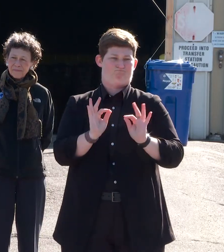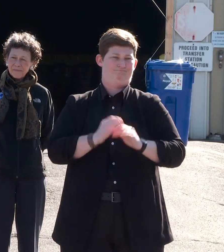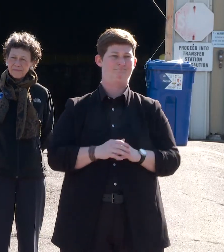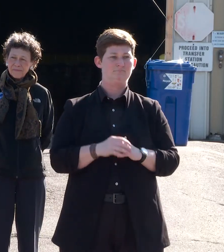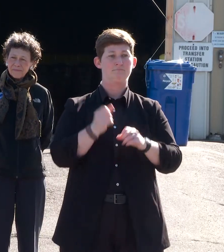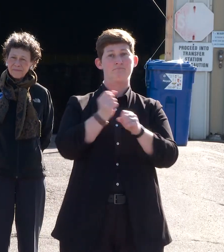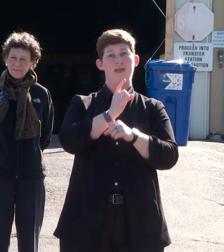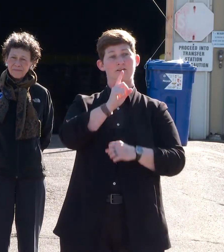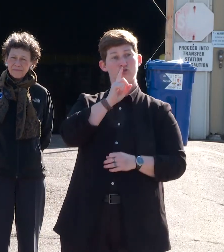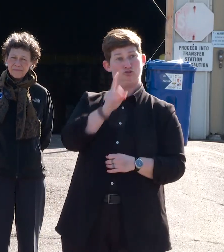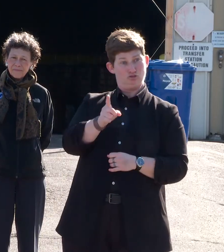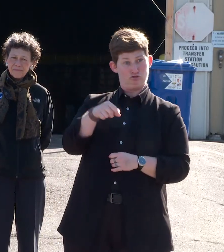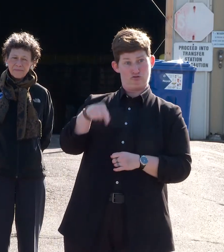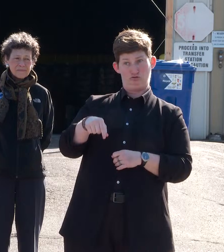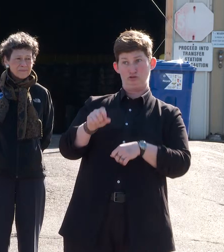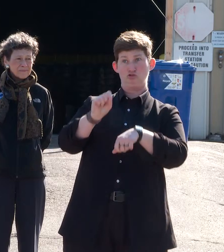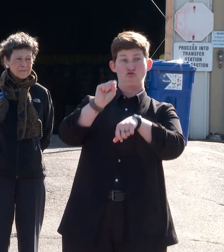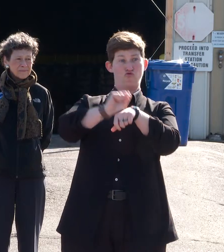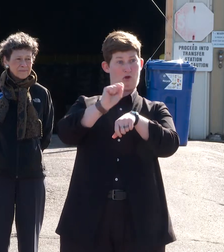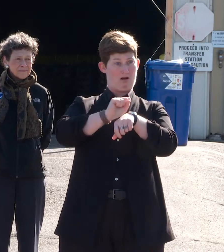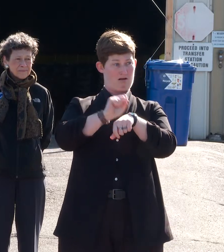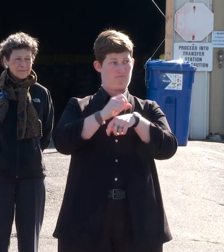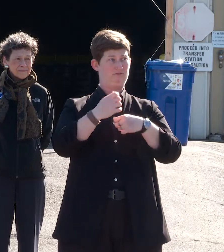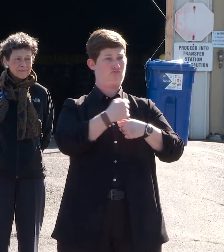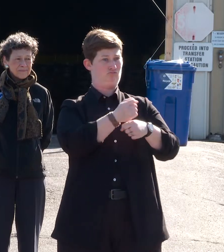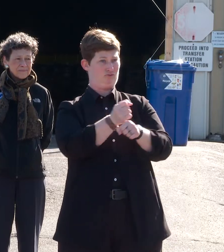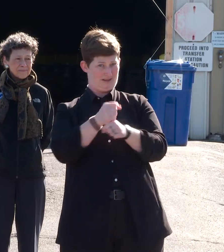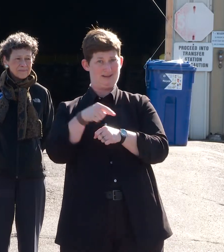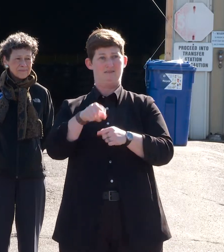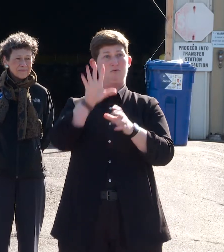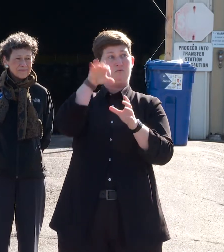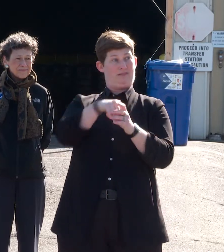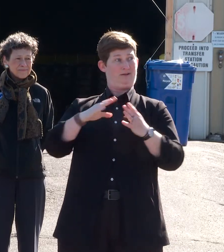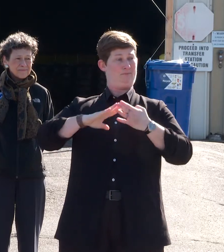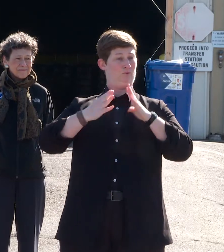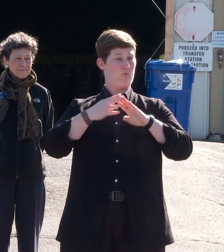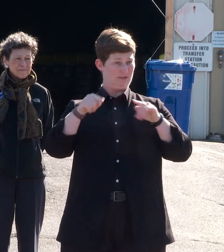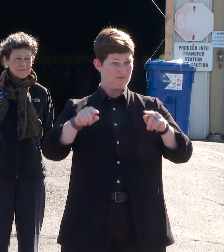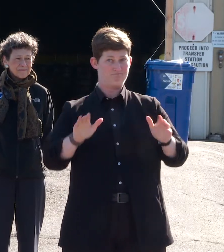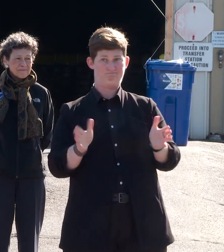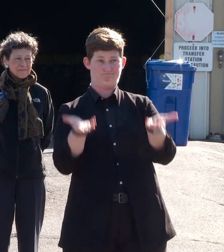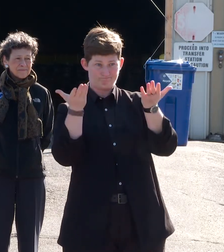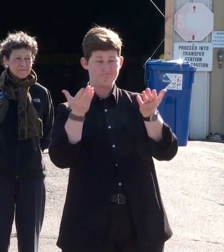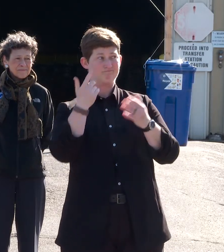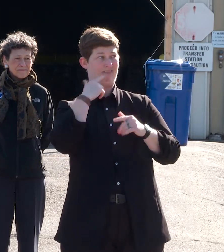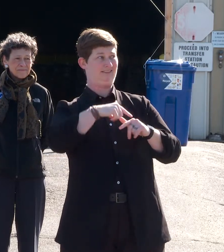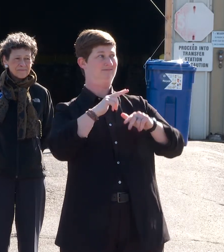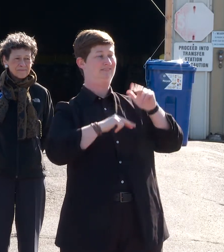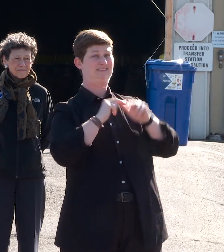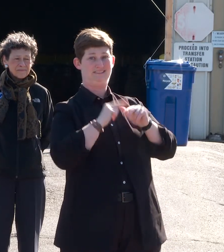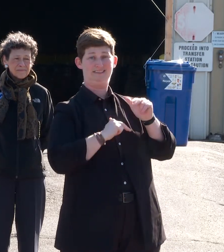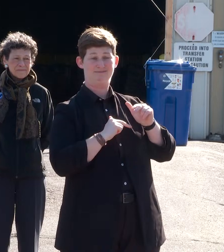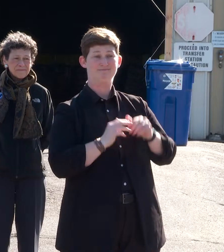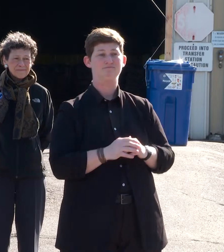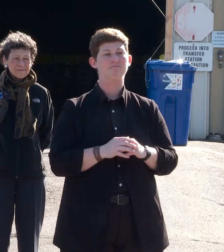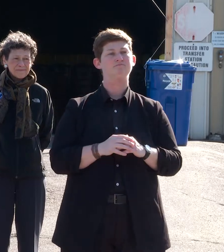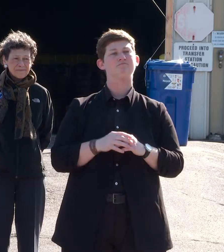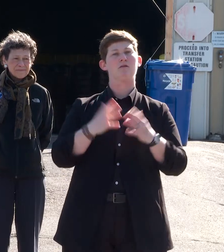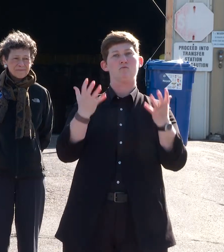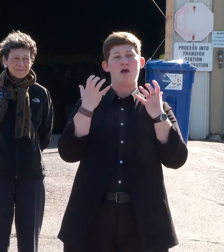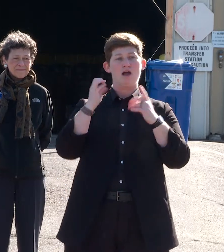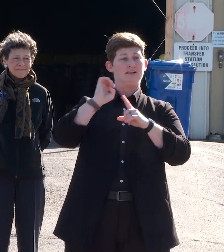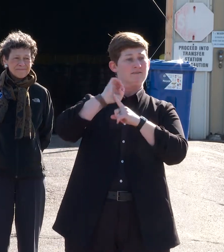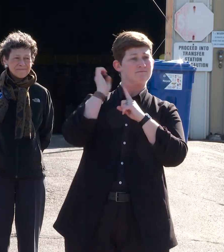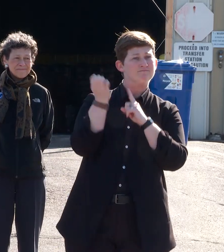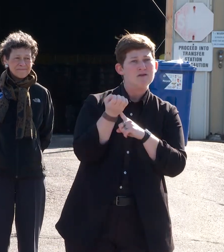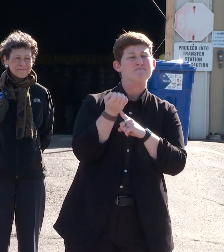are jobs for people in the community right here at this waste transfer facility. And of course, we want to do the thing that is environmentally right